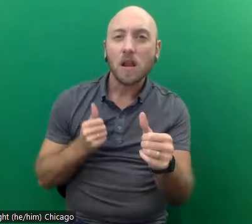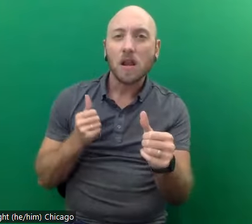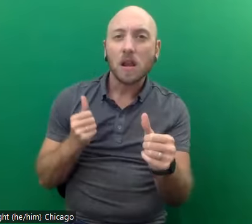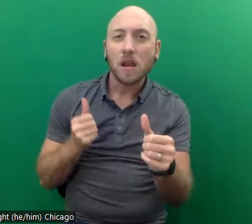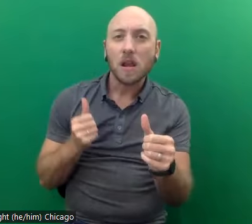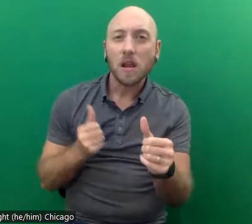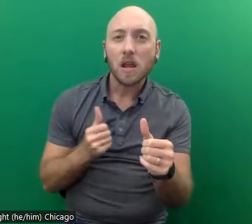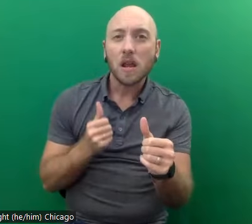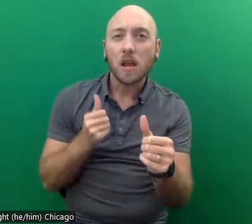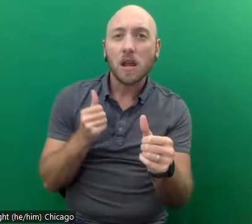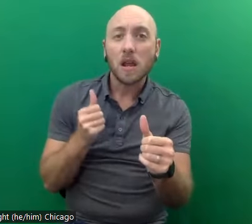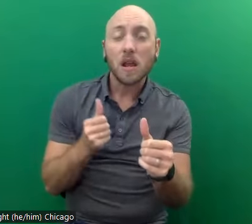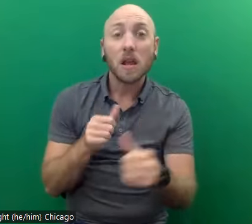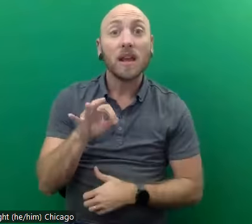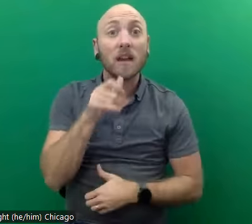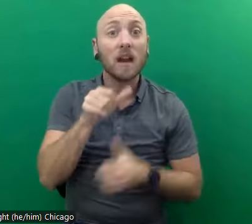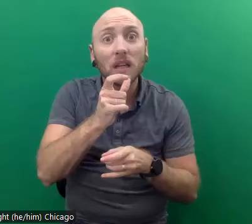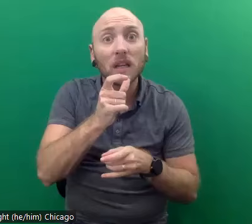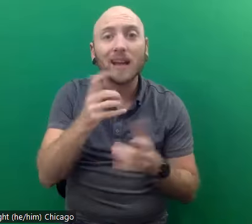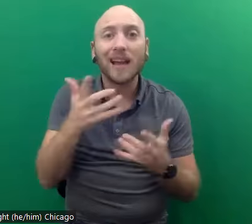be on this planet